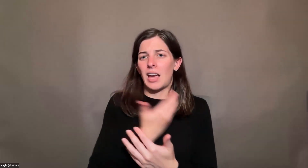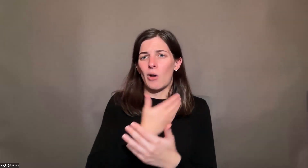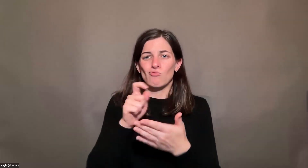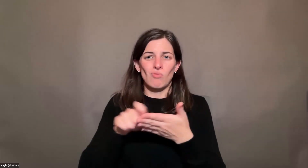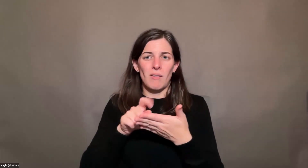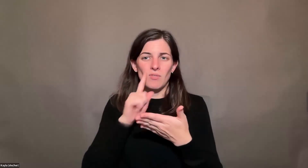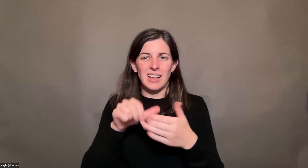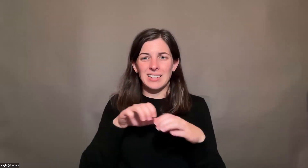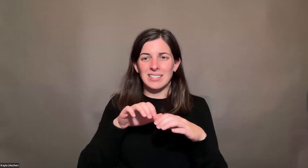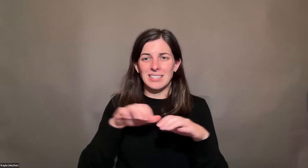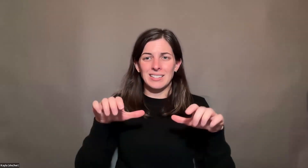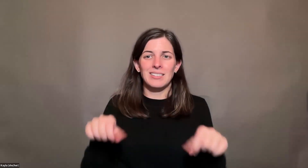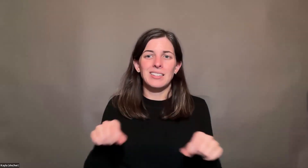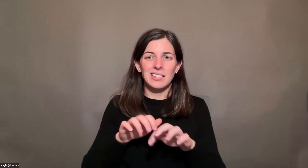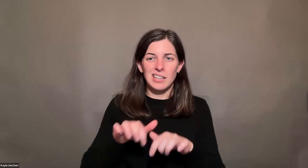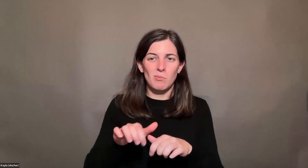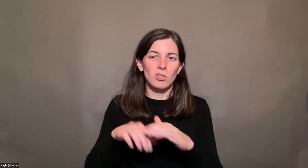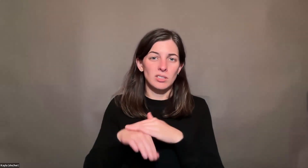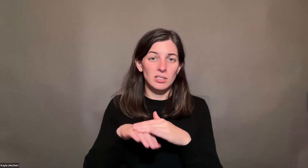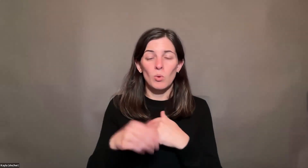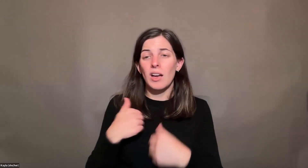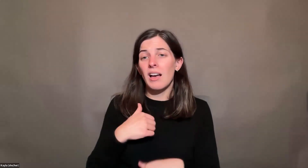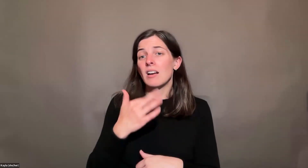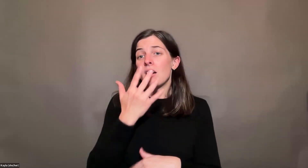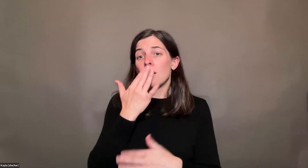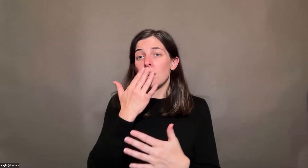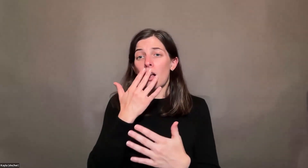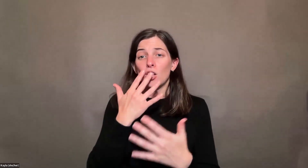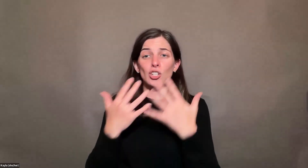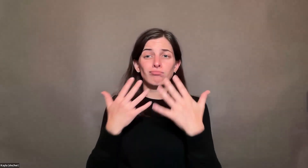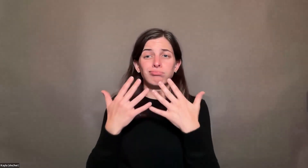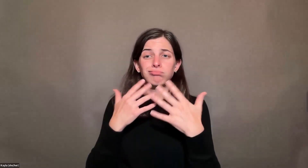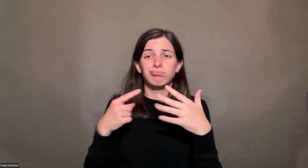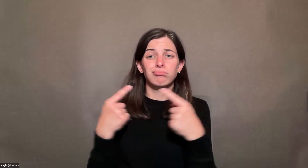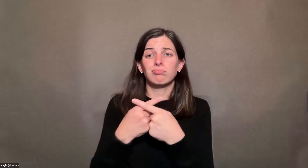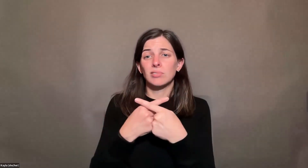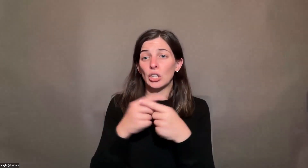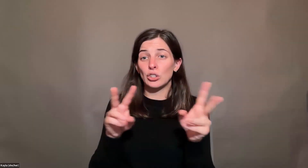accessibility, and some color contrast issue. So if your audience, or if your